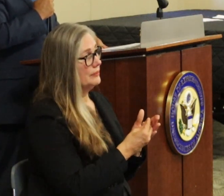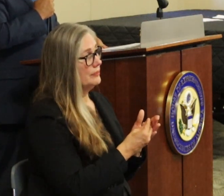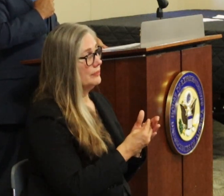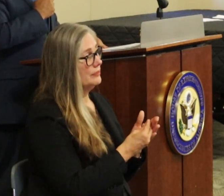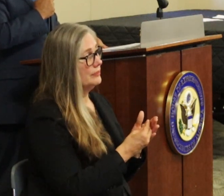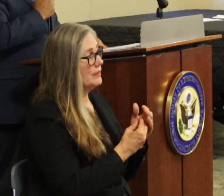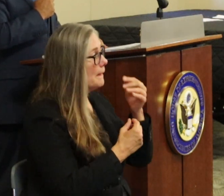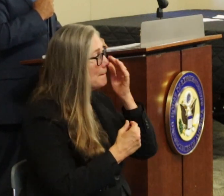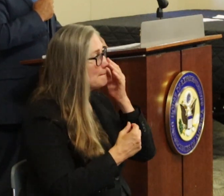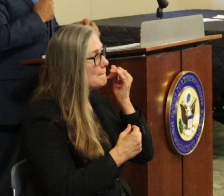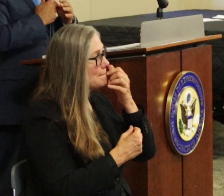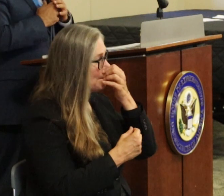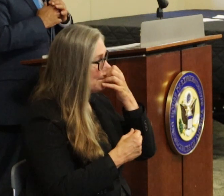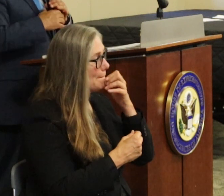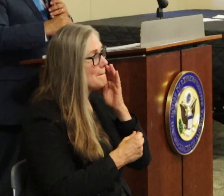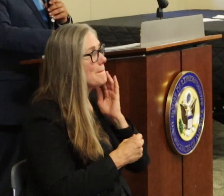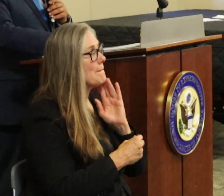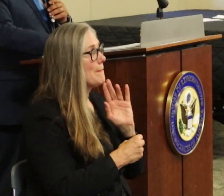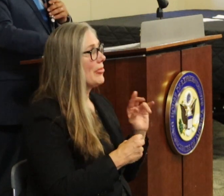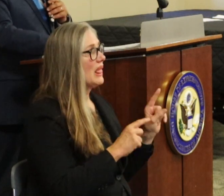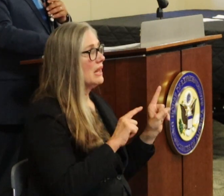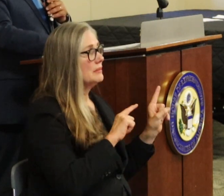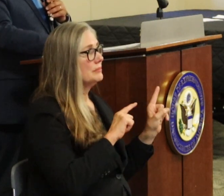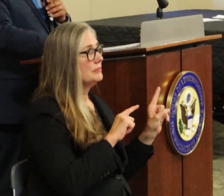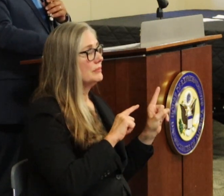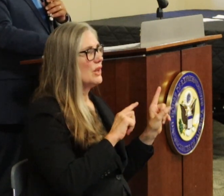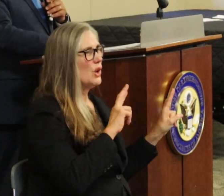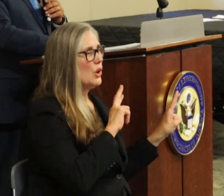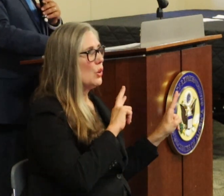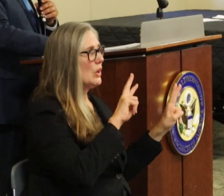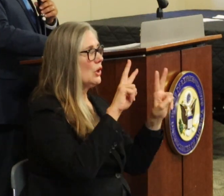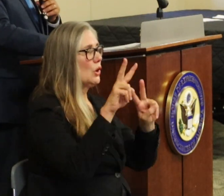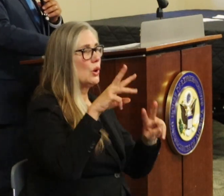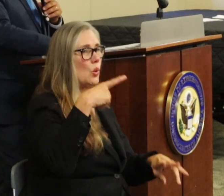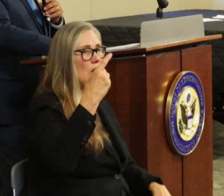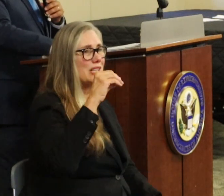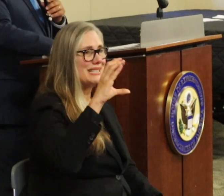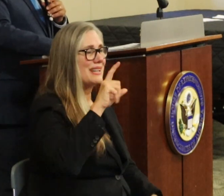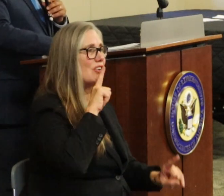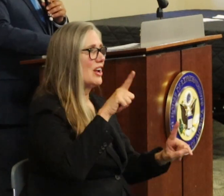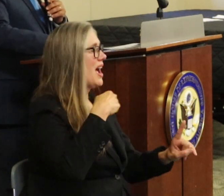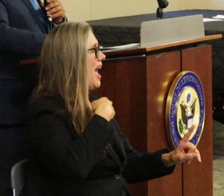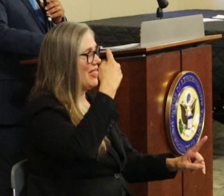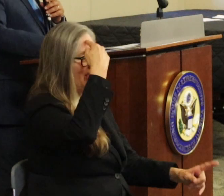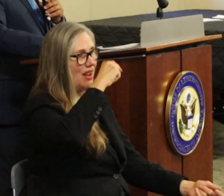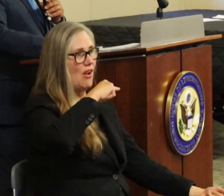all the time we tend to look to Washington for answers. I reverse that.